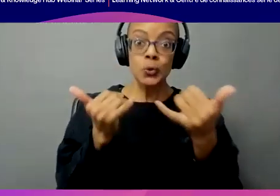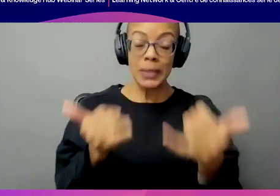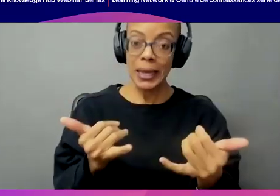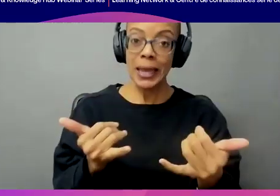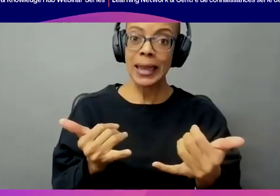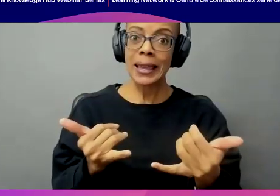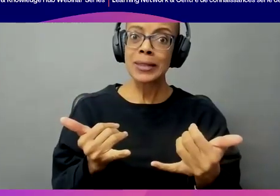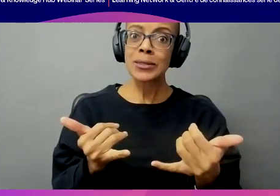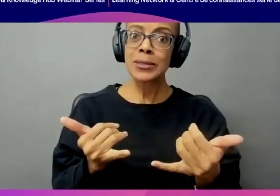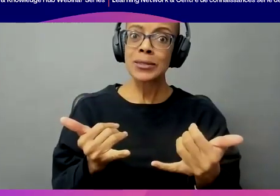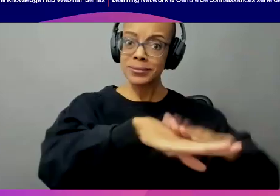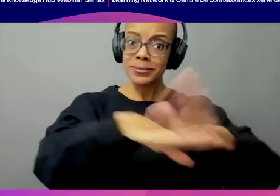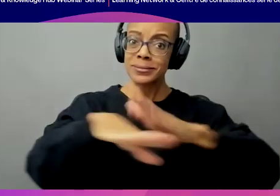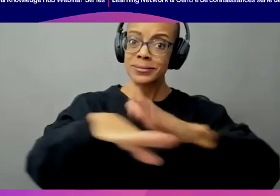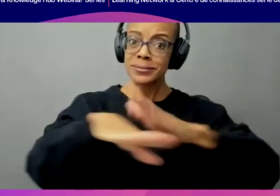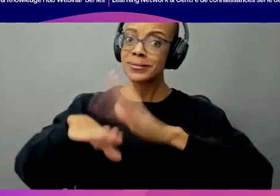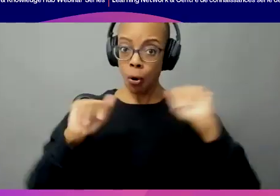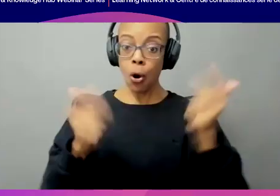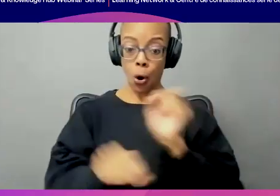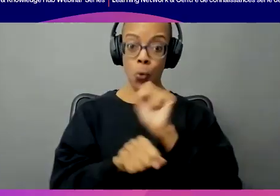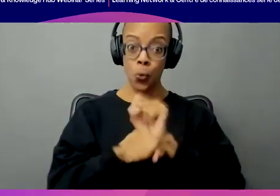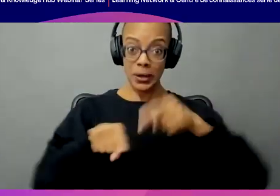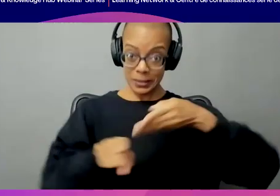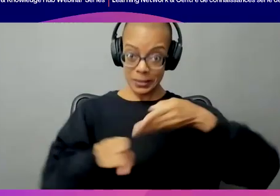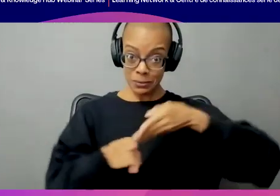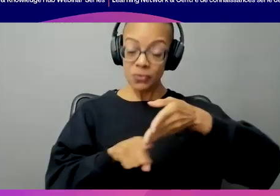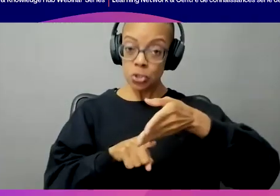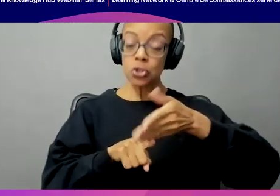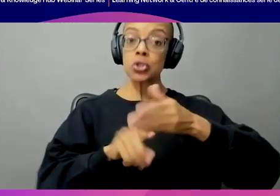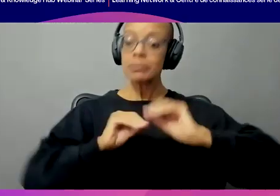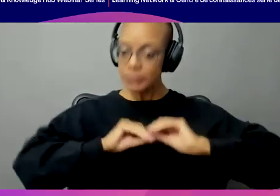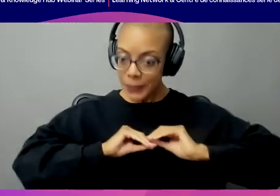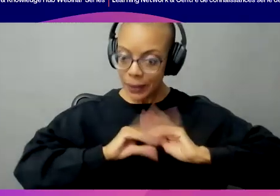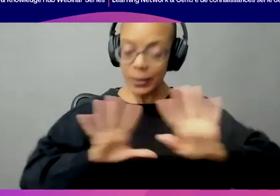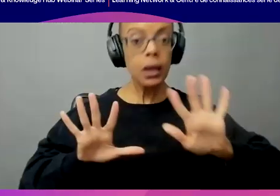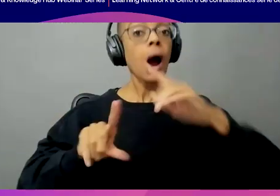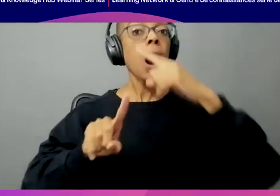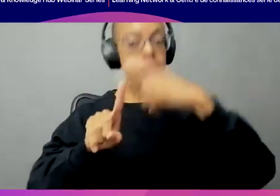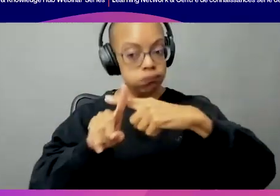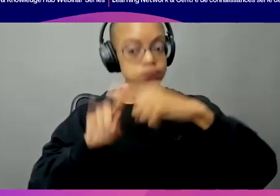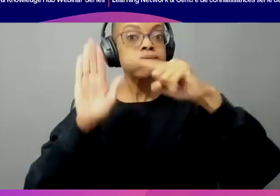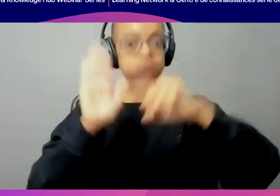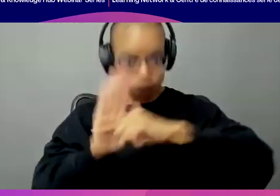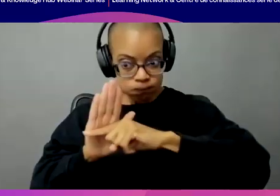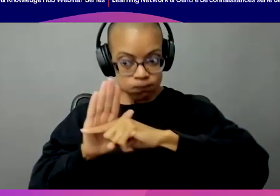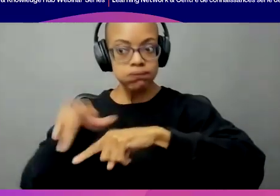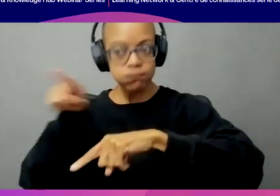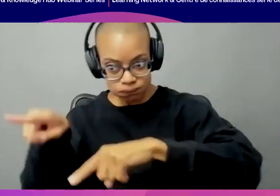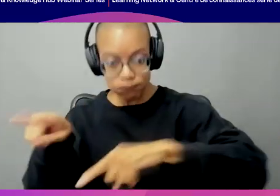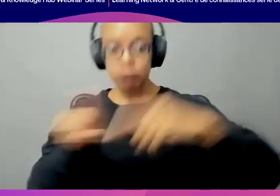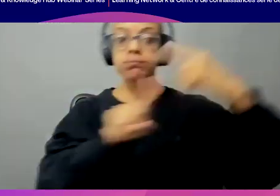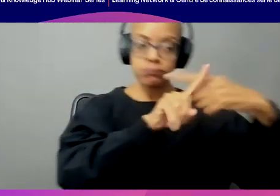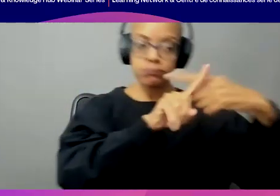us who work in this field to make it very clear that there are pros and cons, and to spend some time on